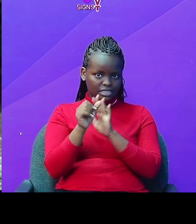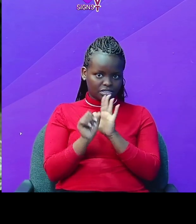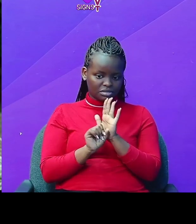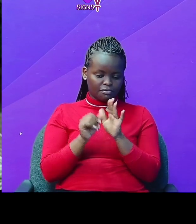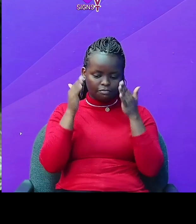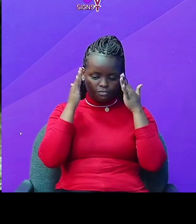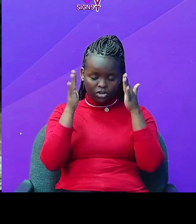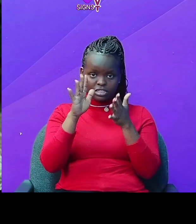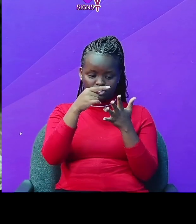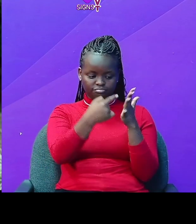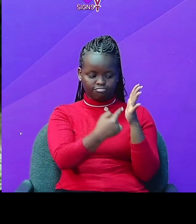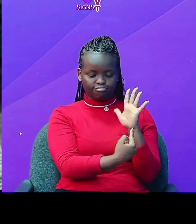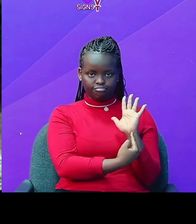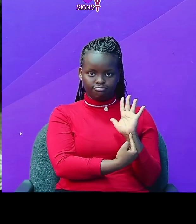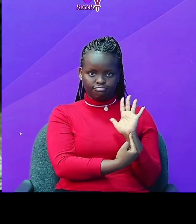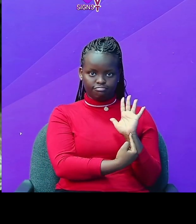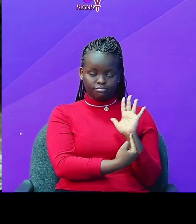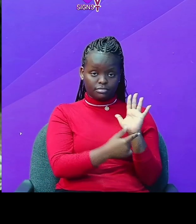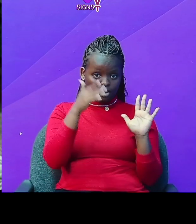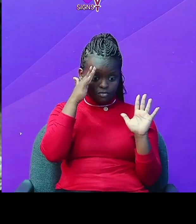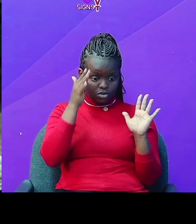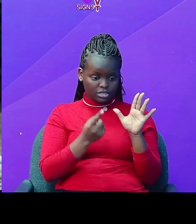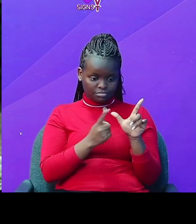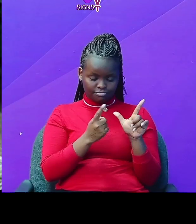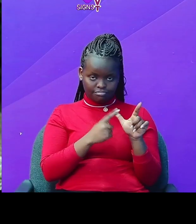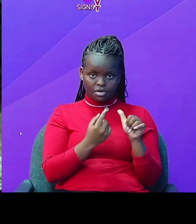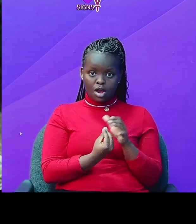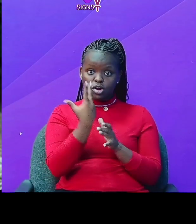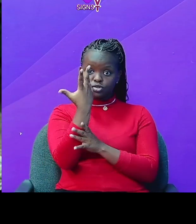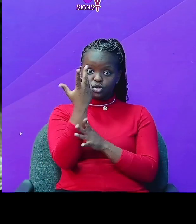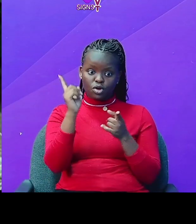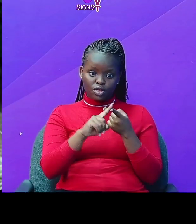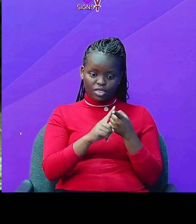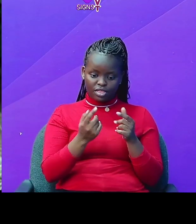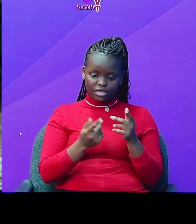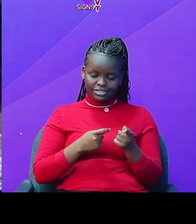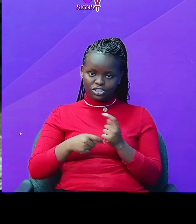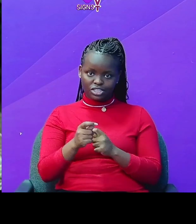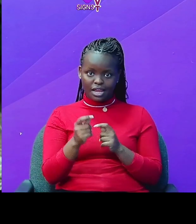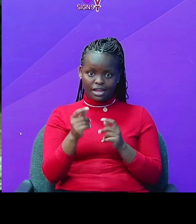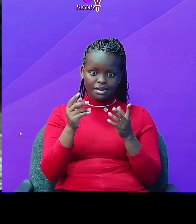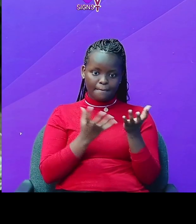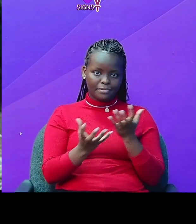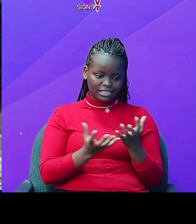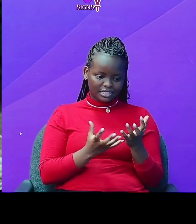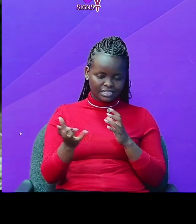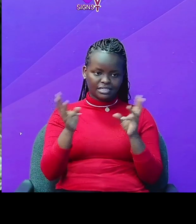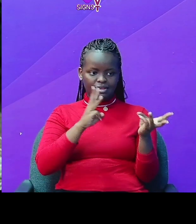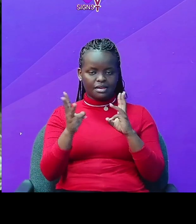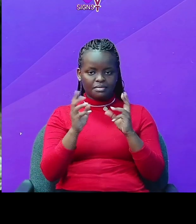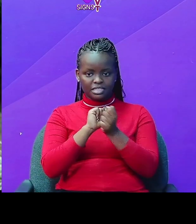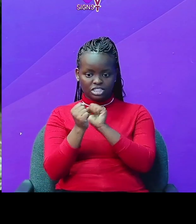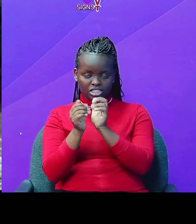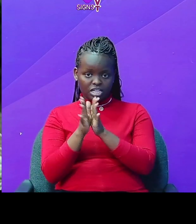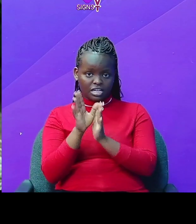areas. So it focuses on growth, trade and business, climate change and